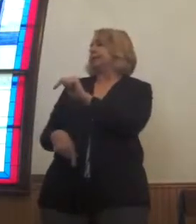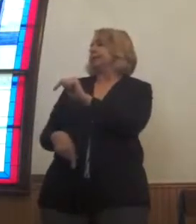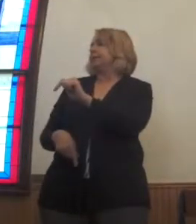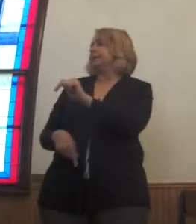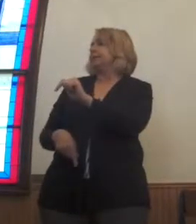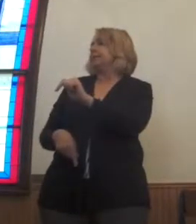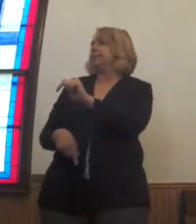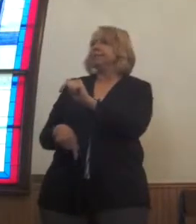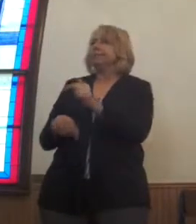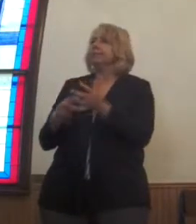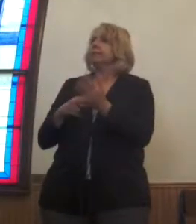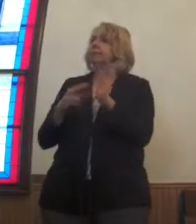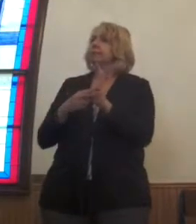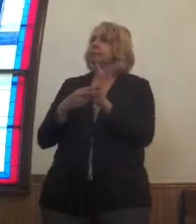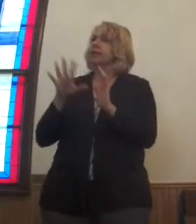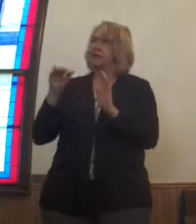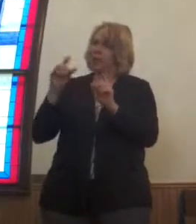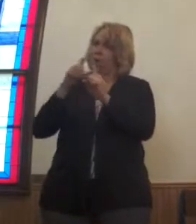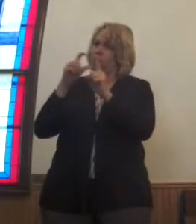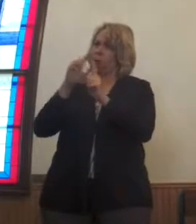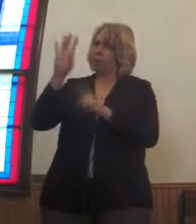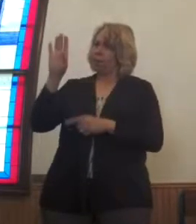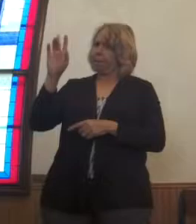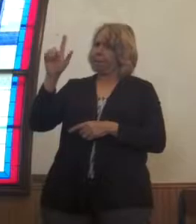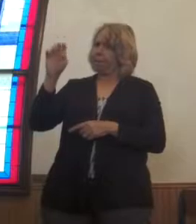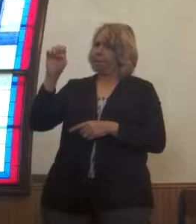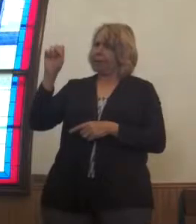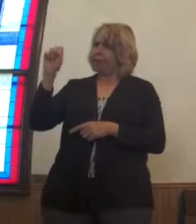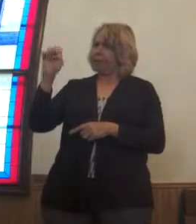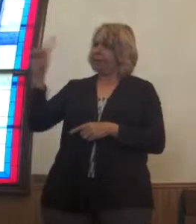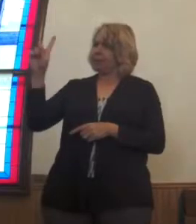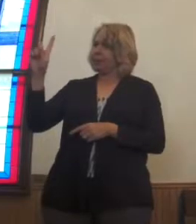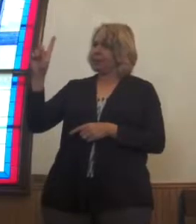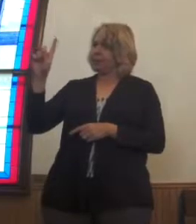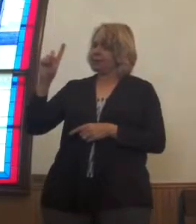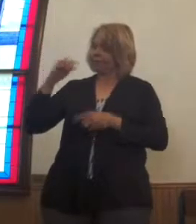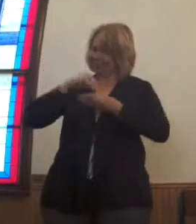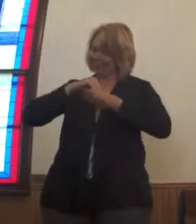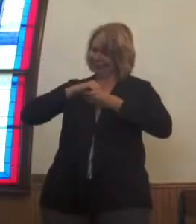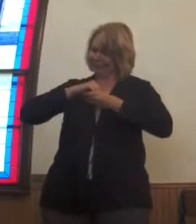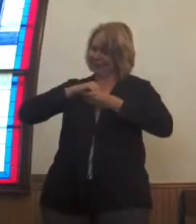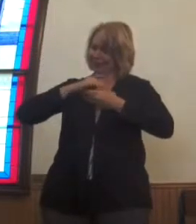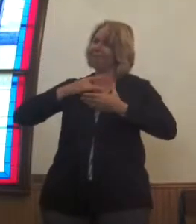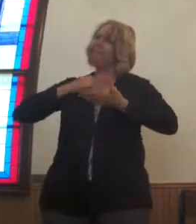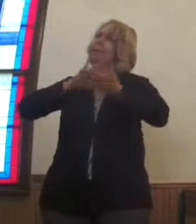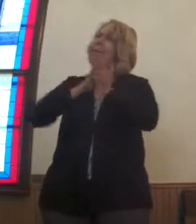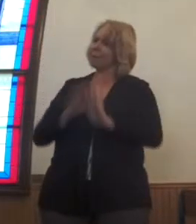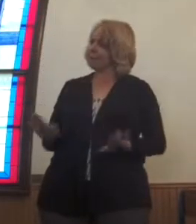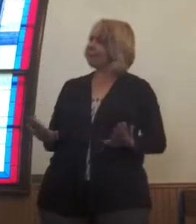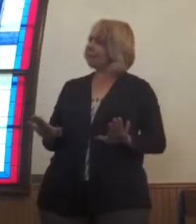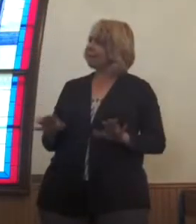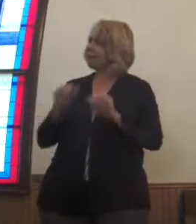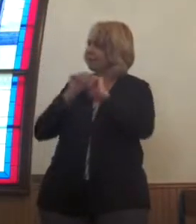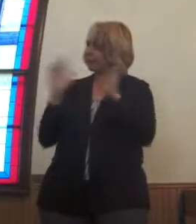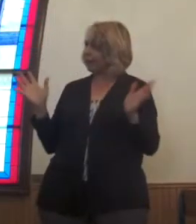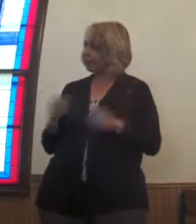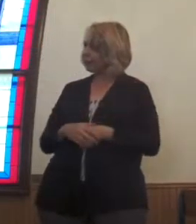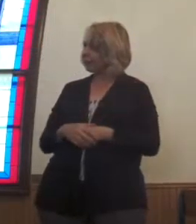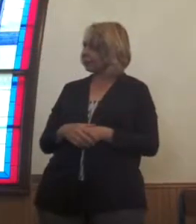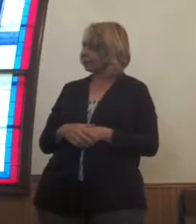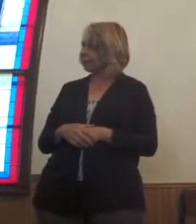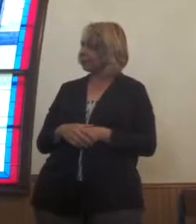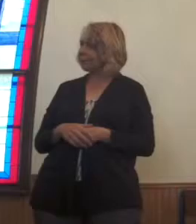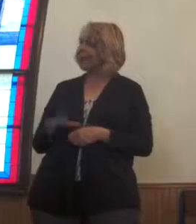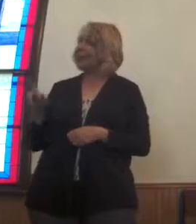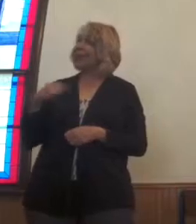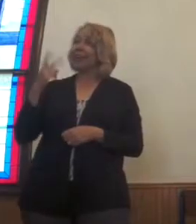Thus, the meaning behind the word translated becomes blessed. That always reminds me that if you have